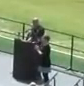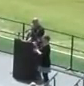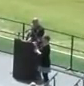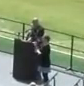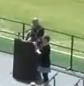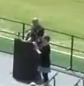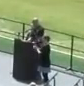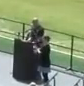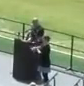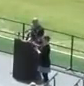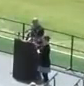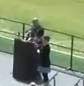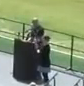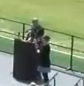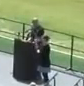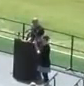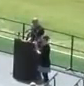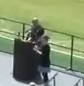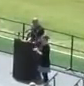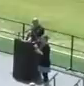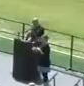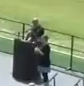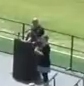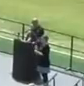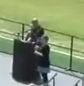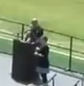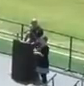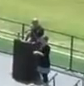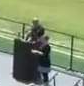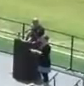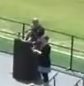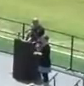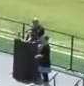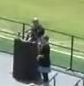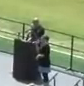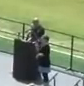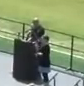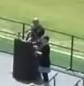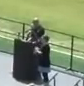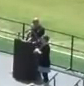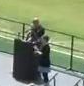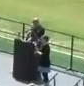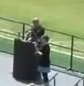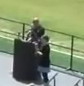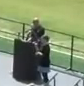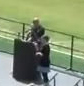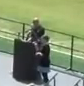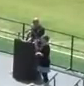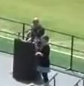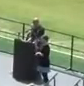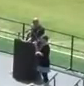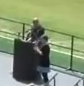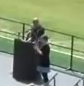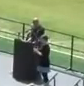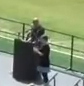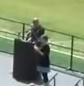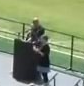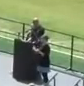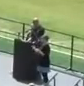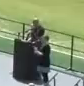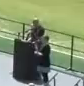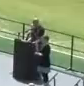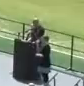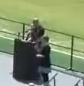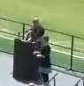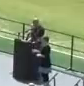scholars. This year, we also have 2 national AP scholars. To earn this,